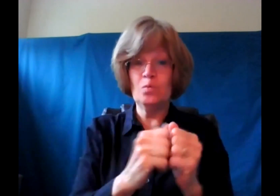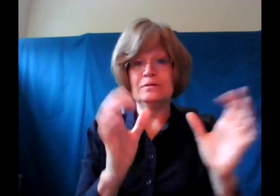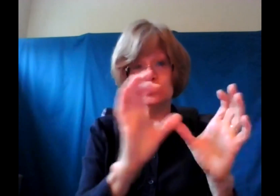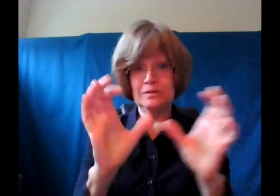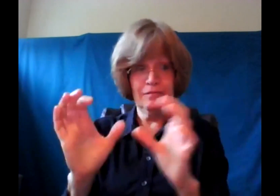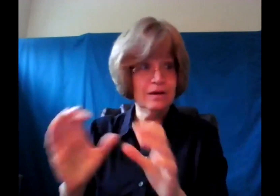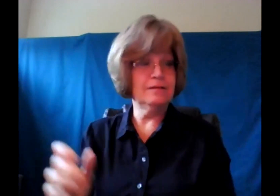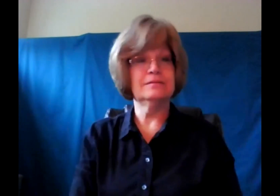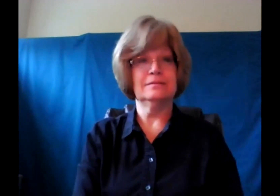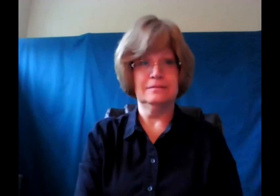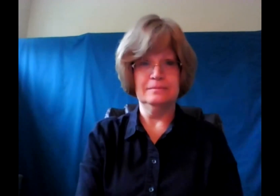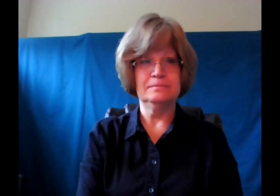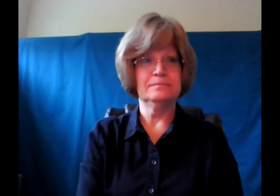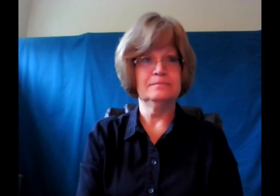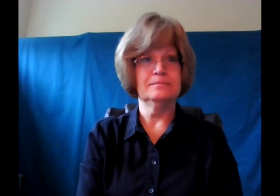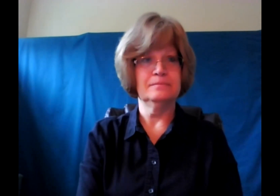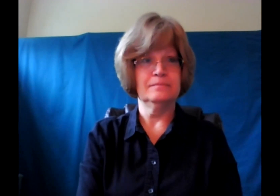certificates.